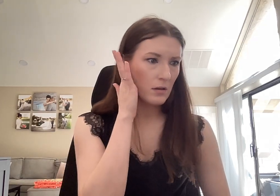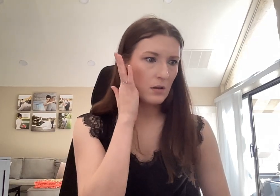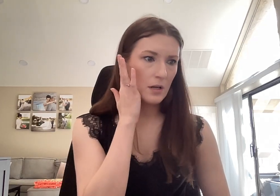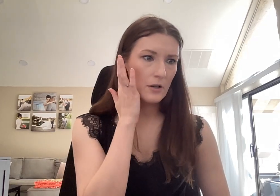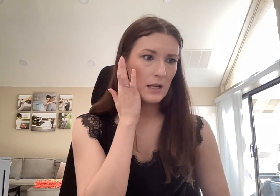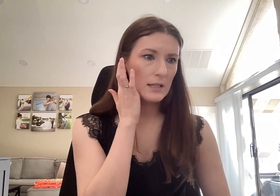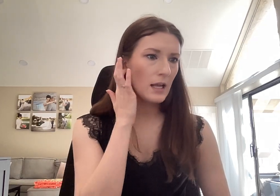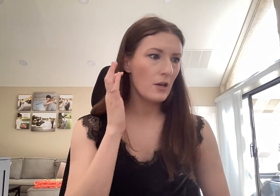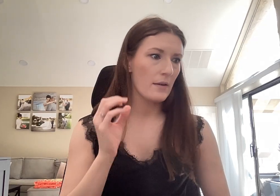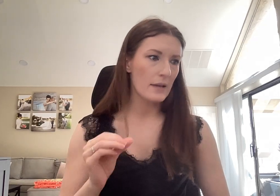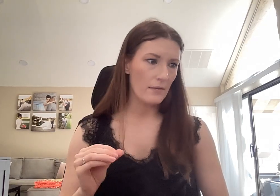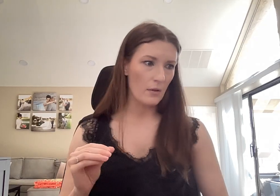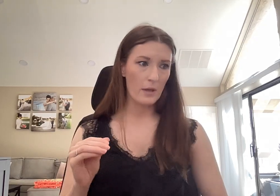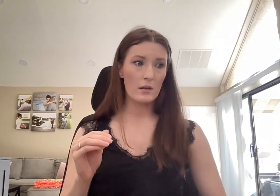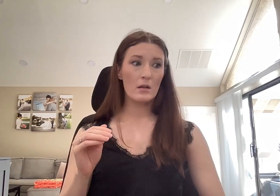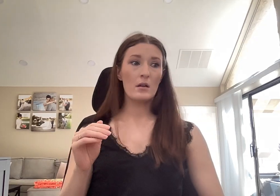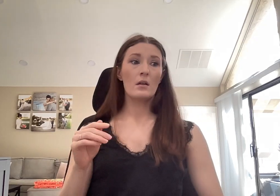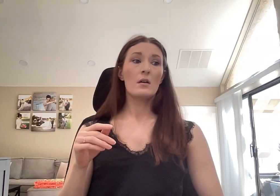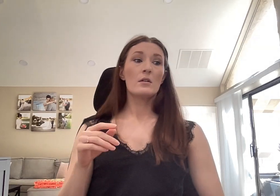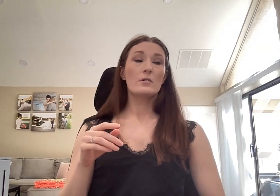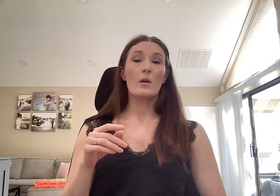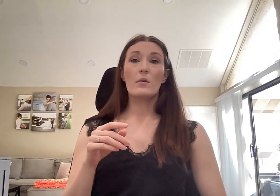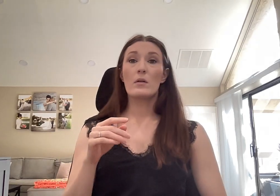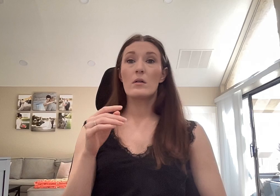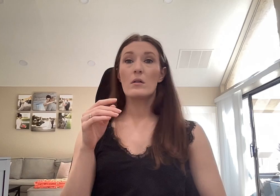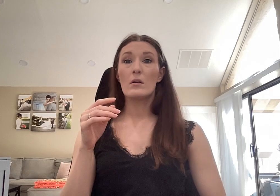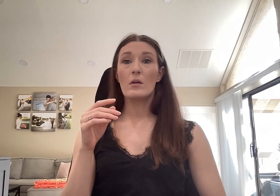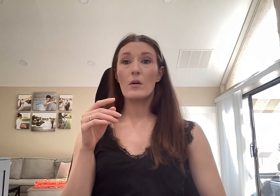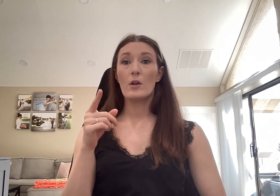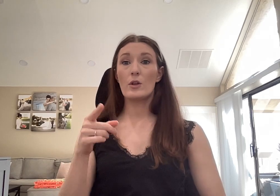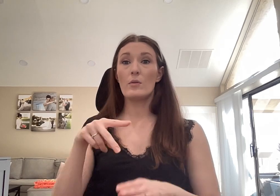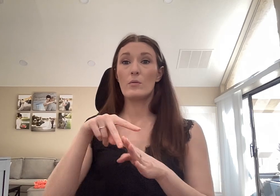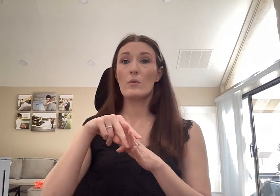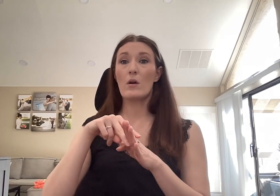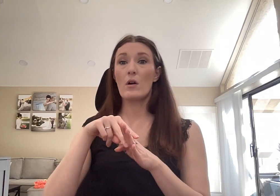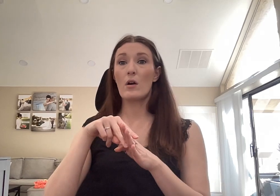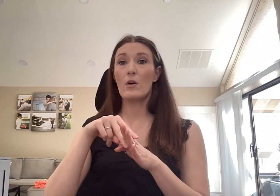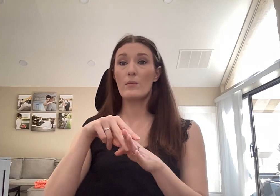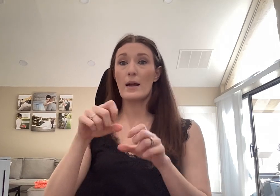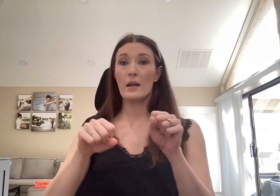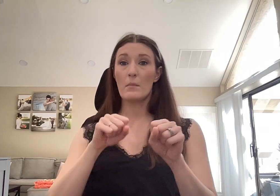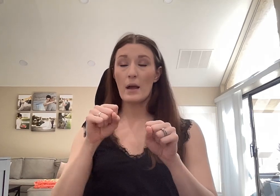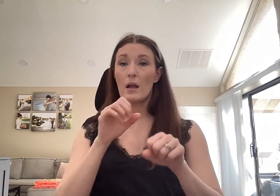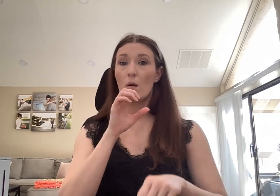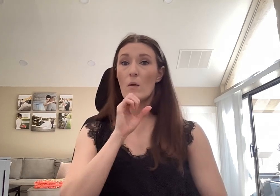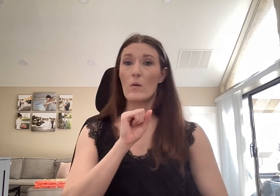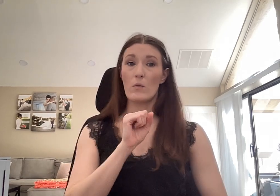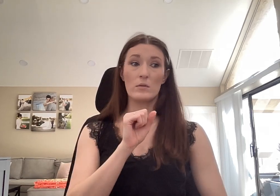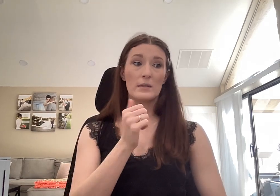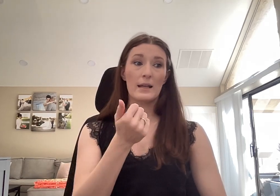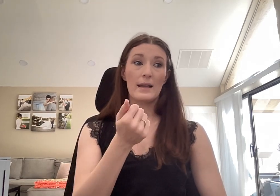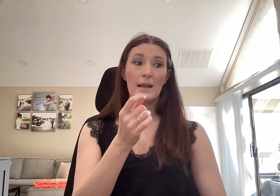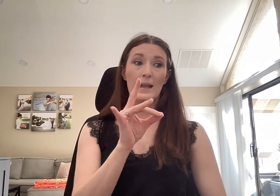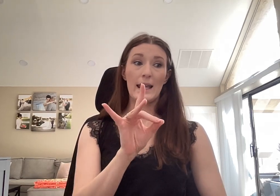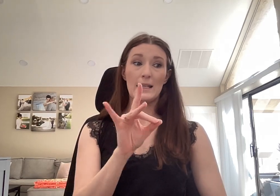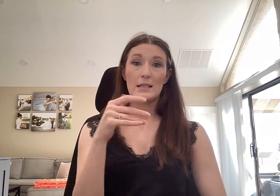Under 18, you have to have a helmet. So you are riding a bike, old,